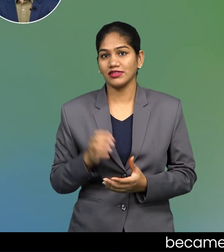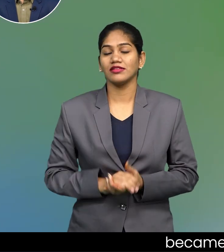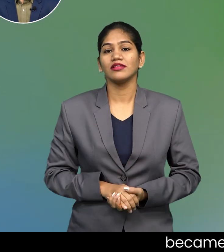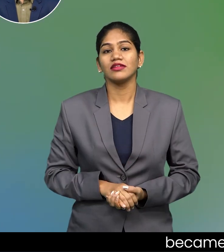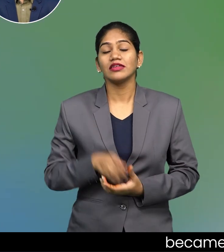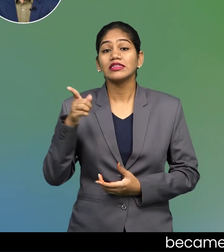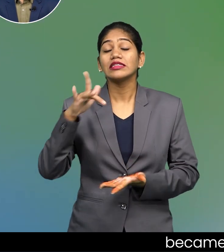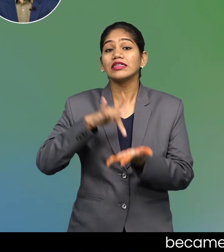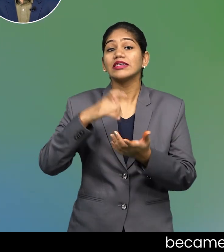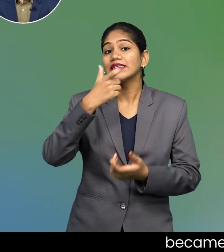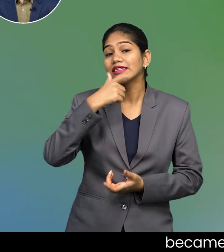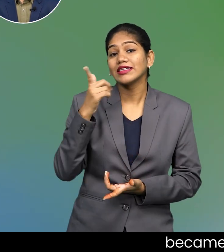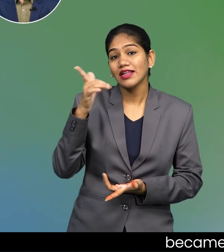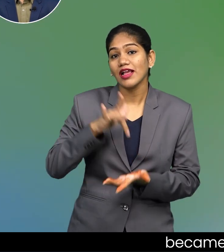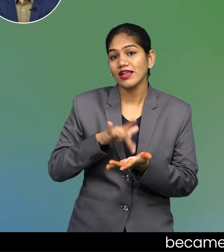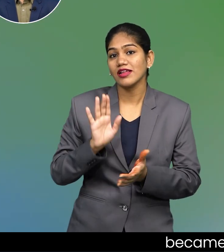England